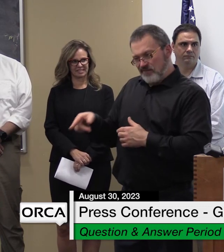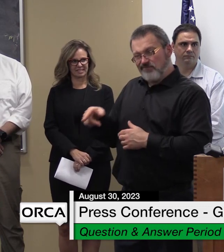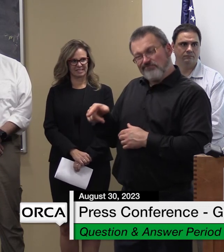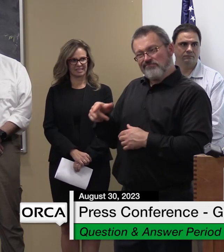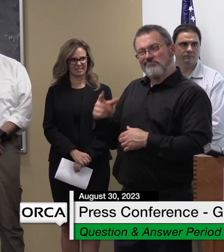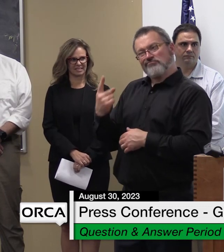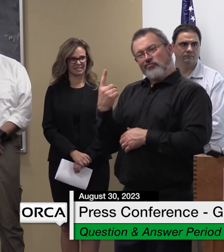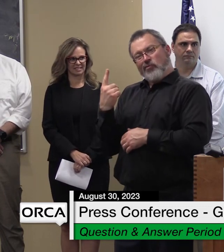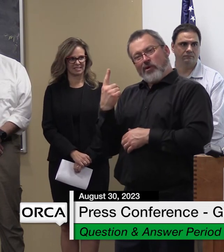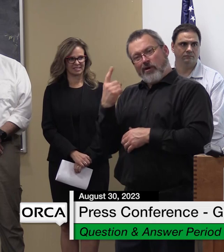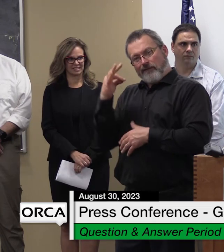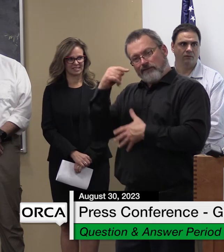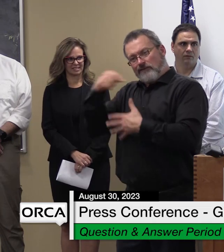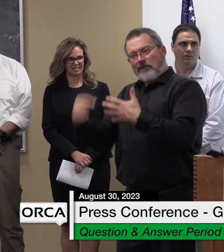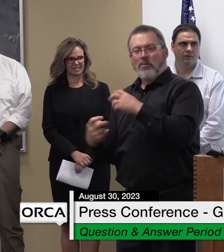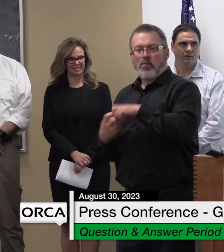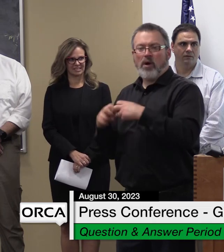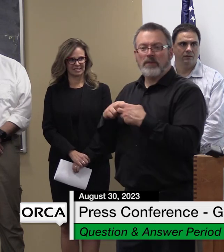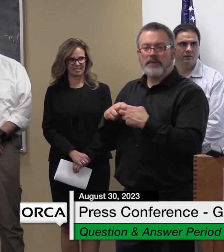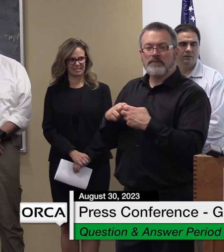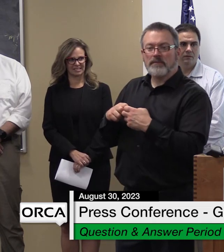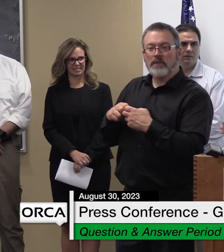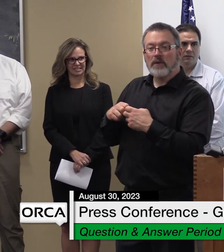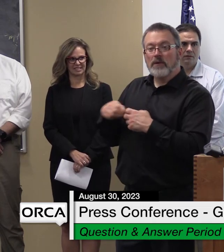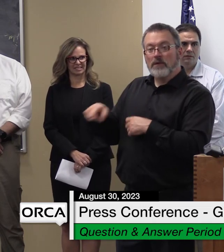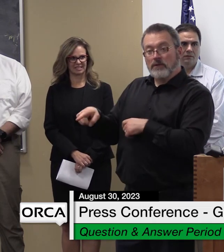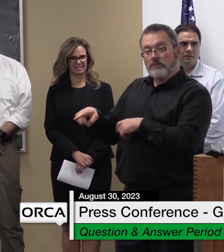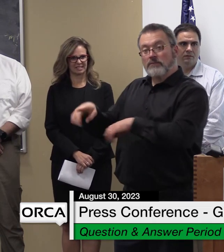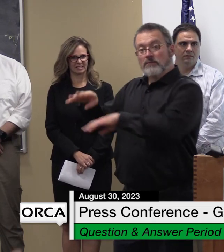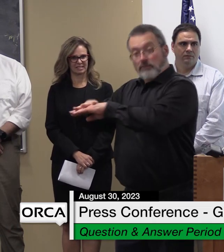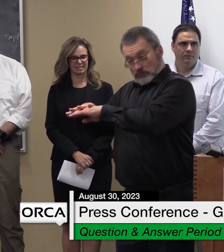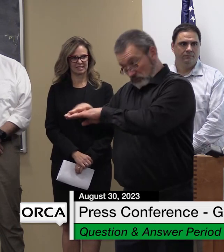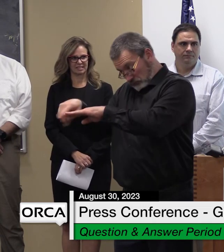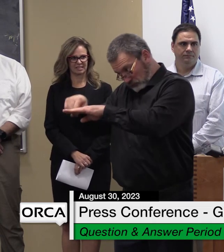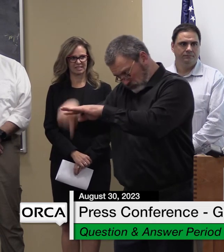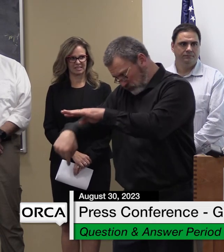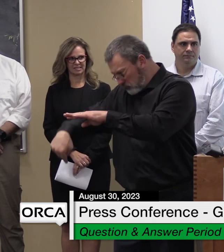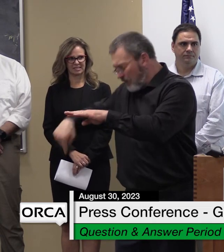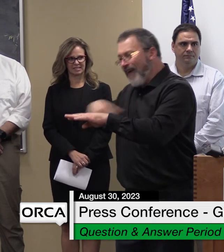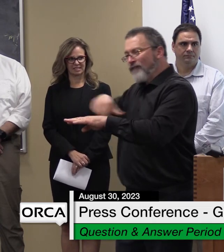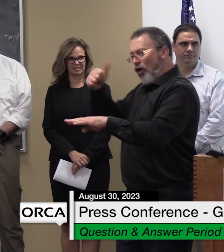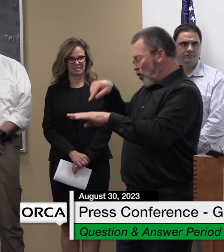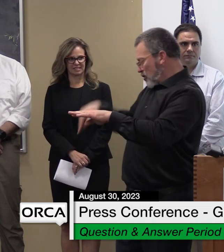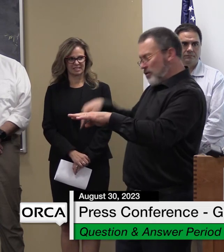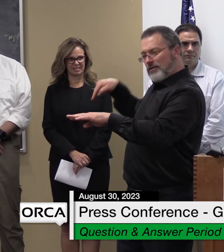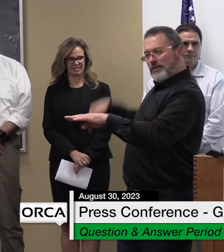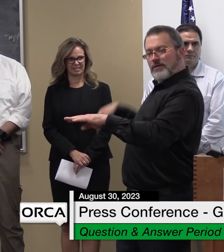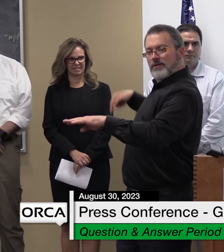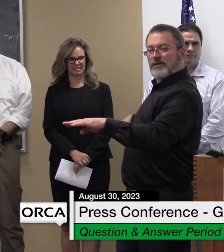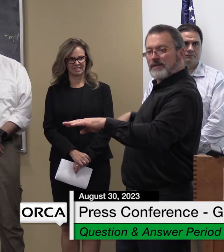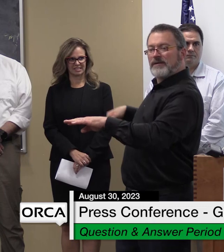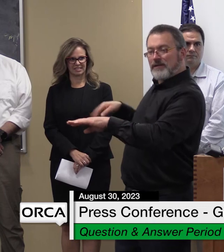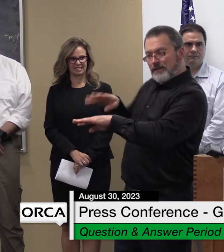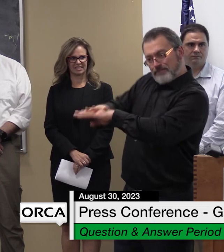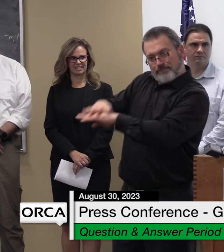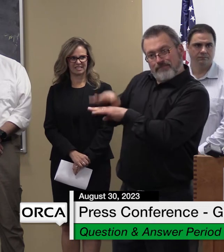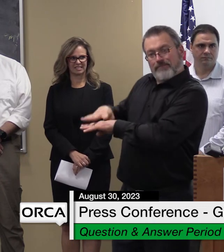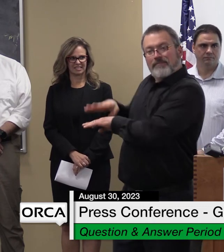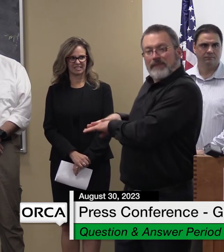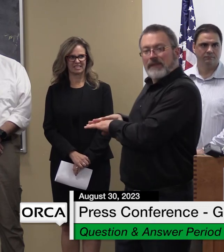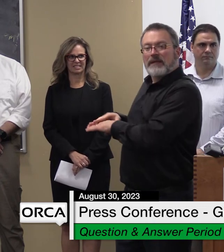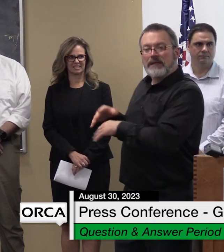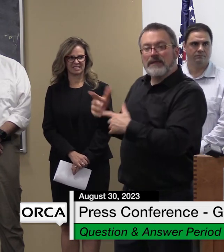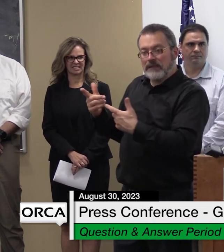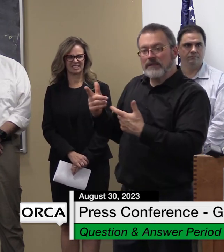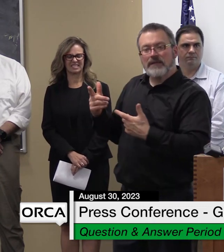pipe infrastructure that leads from one catch basin to another is also full of silt. So then you have to